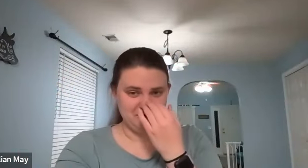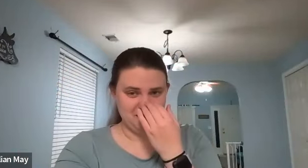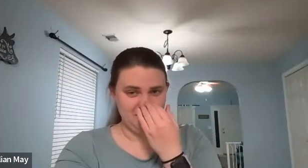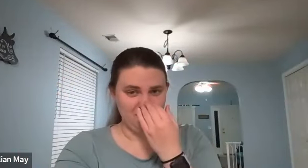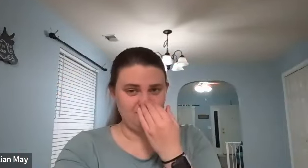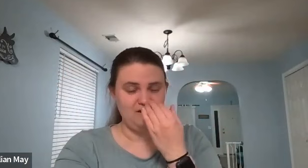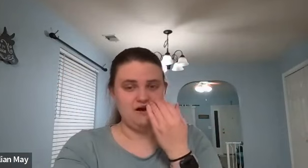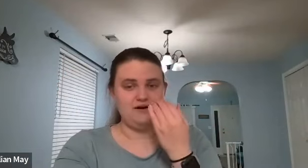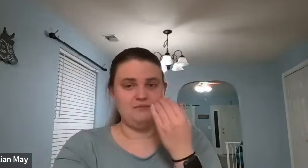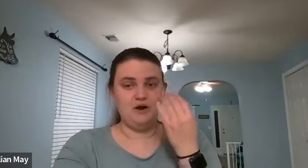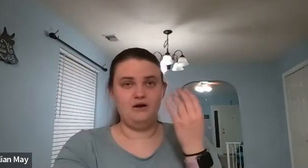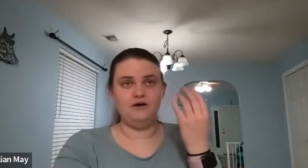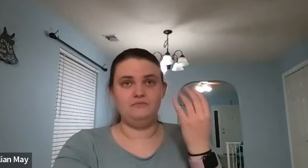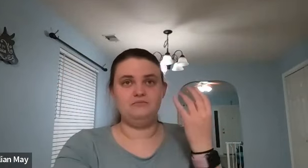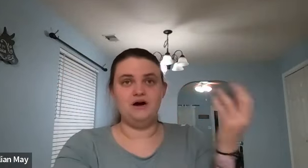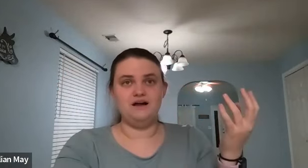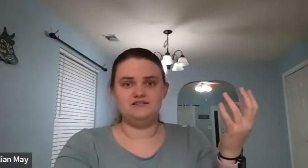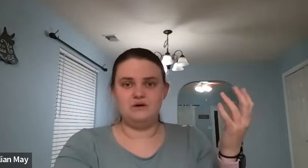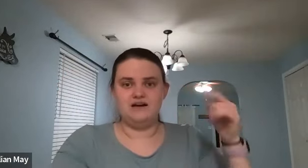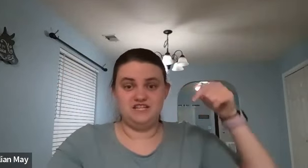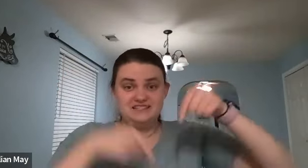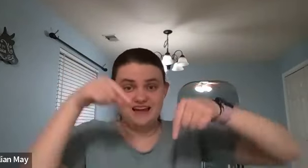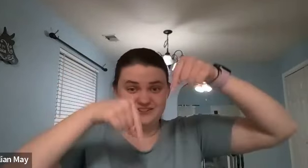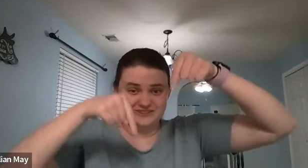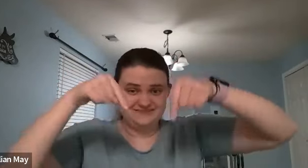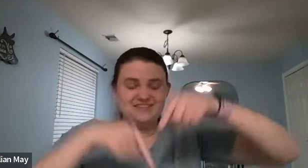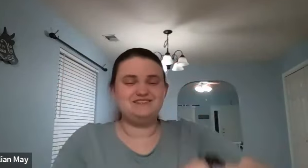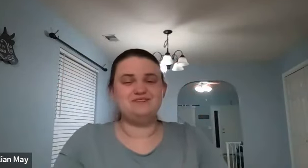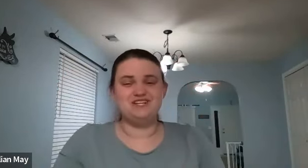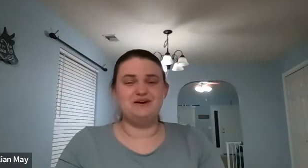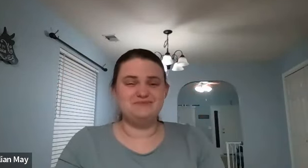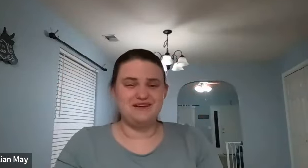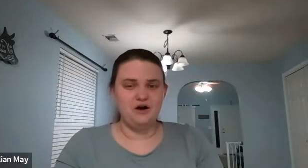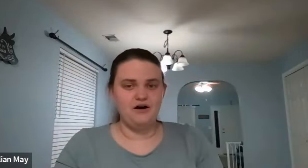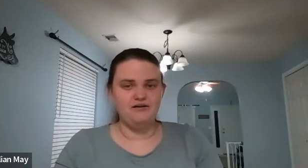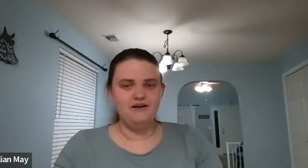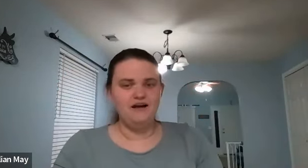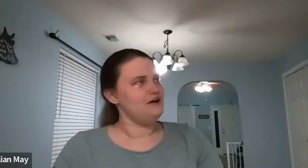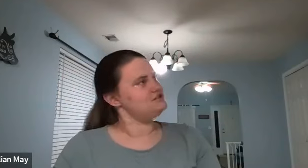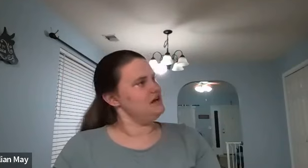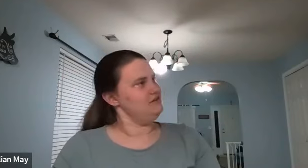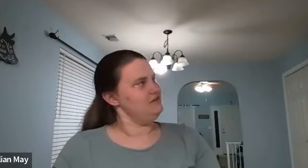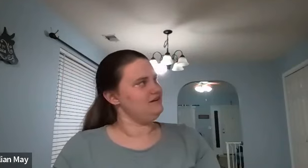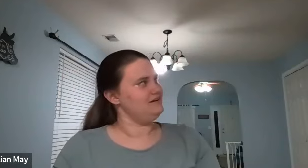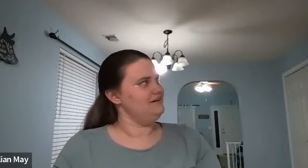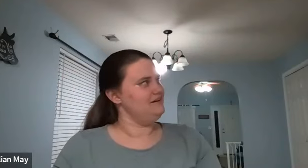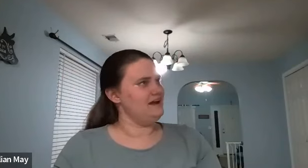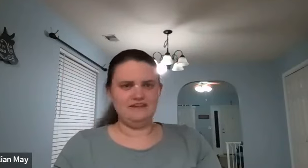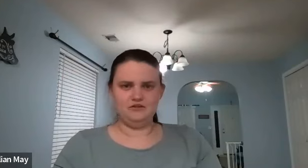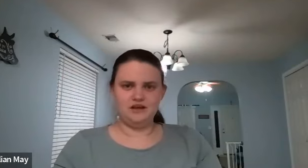my hall, our boss she has high heels. And so when she comes down the hall, I'll just kind of look and they'll look at me